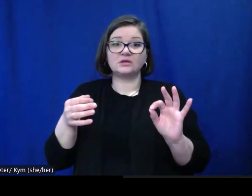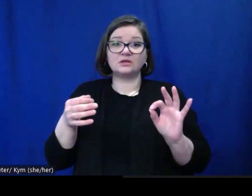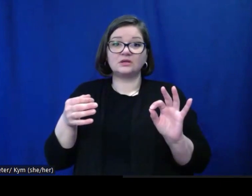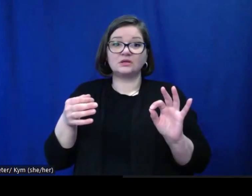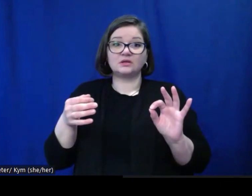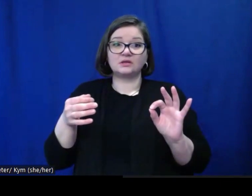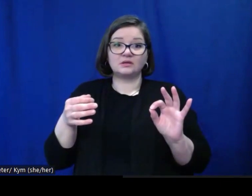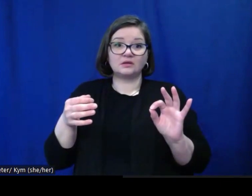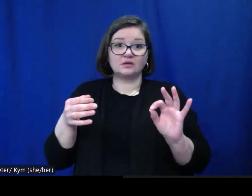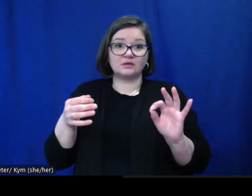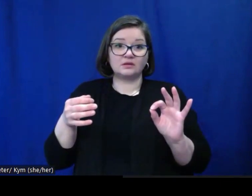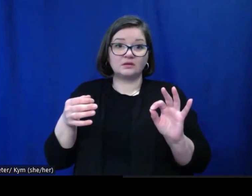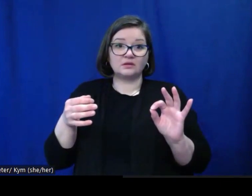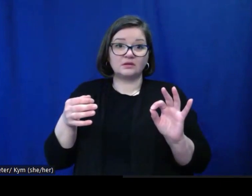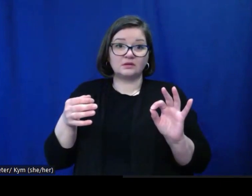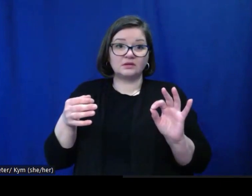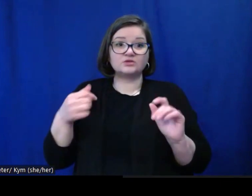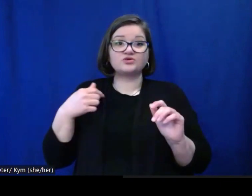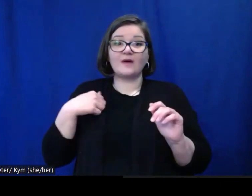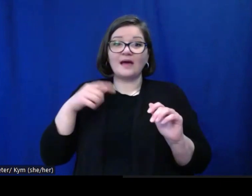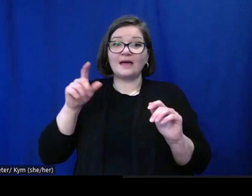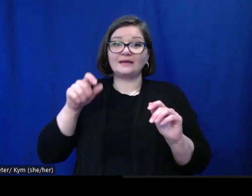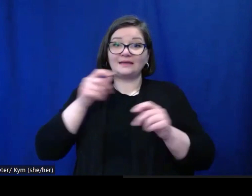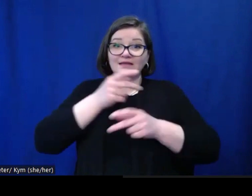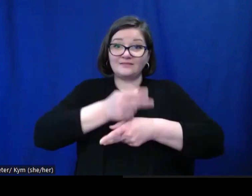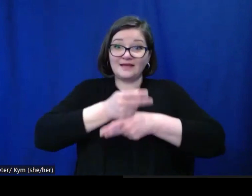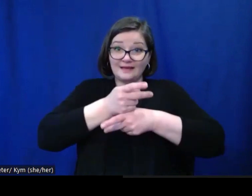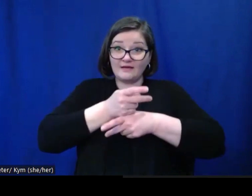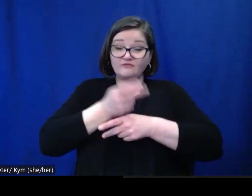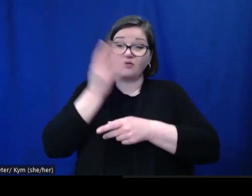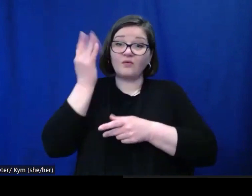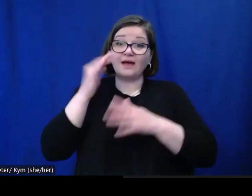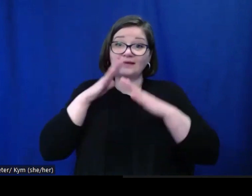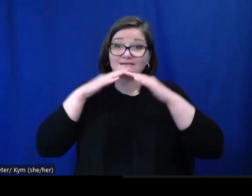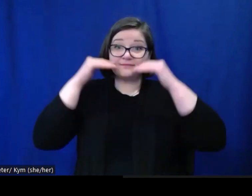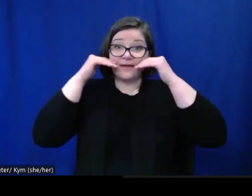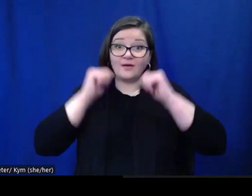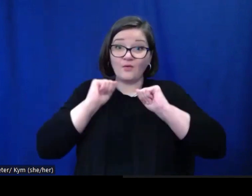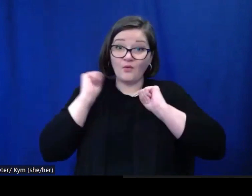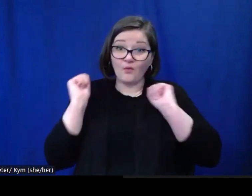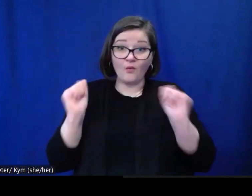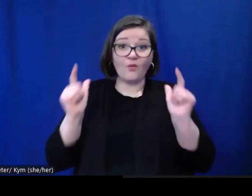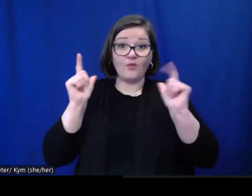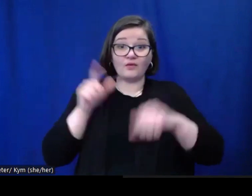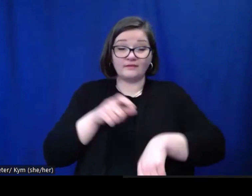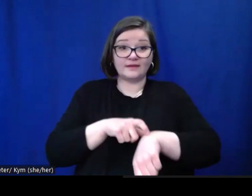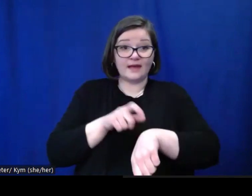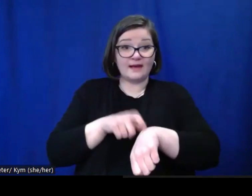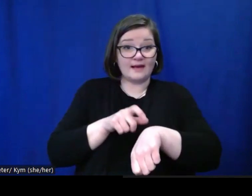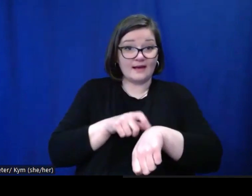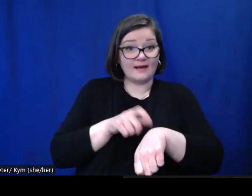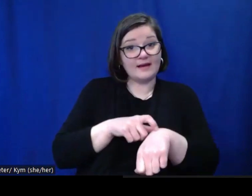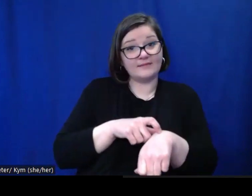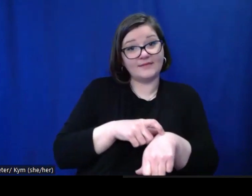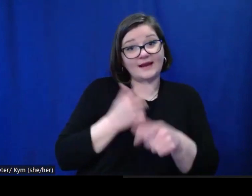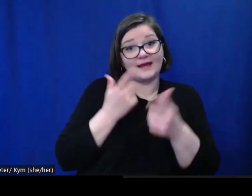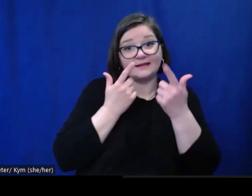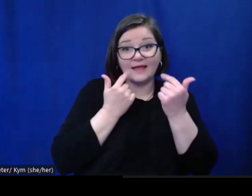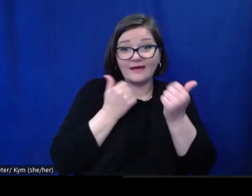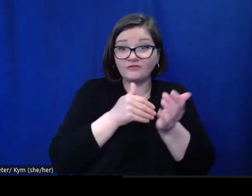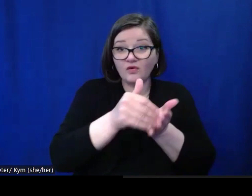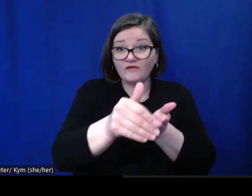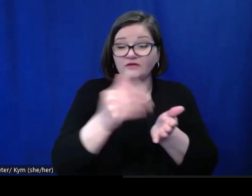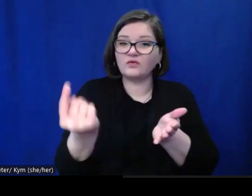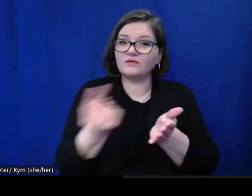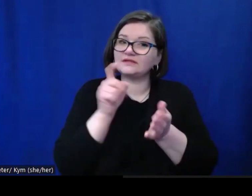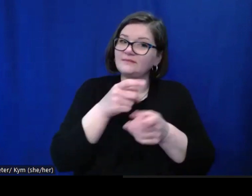and I have to be very careful of that because I'm a smiler. I smile all the time, and I laugh. So I always have to be